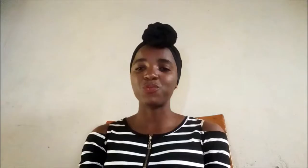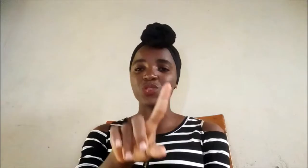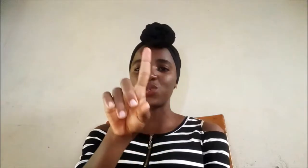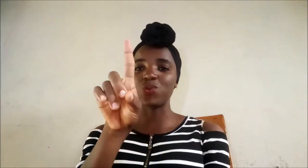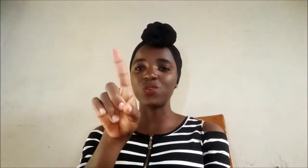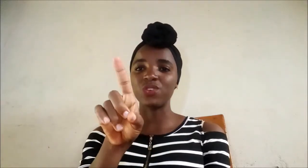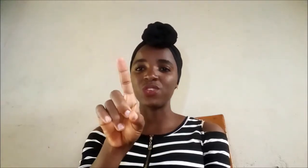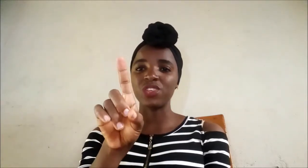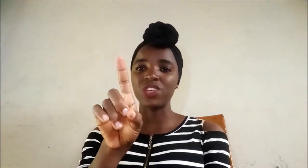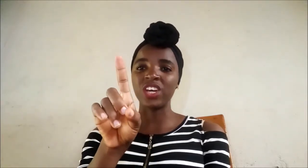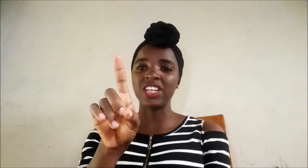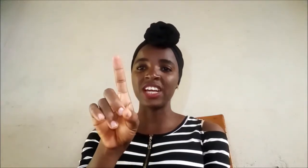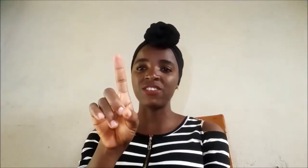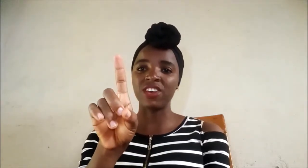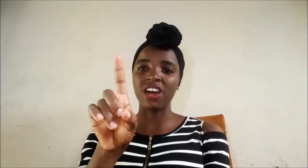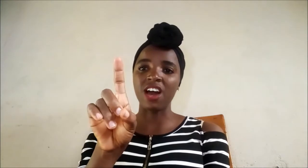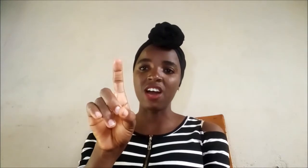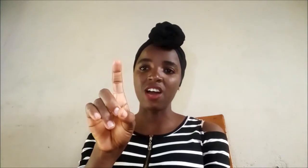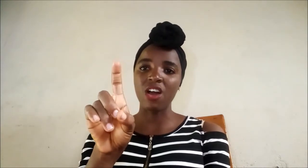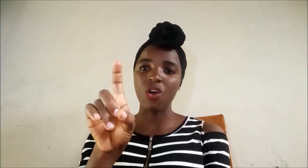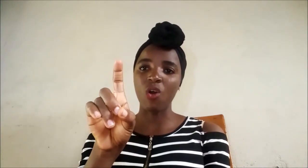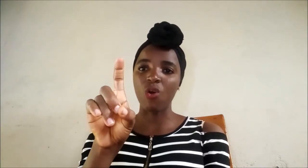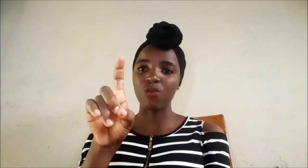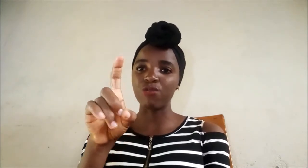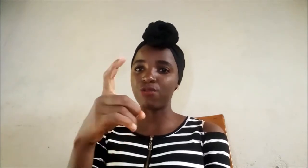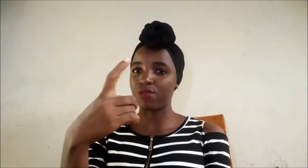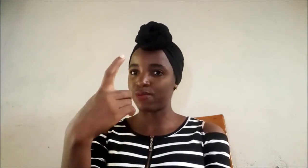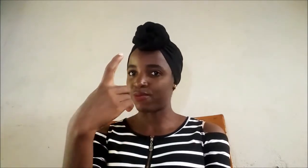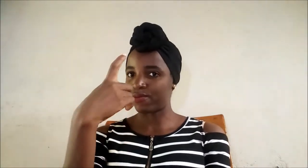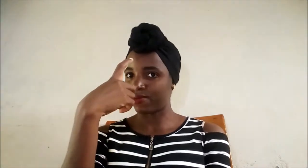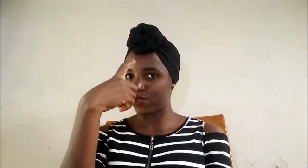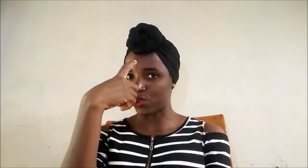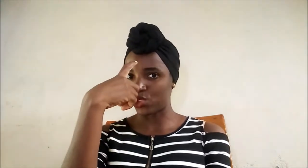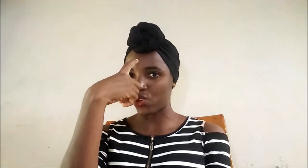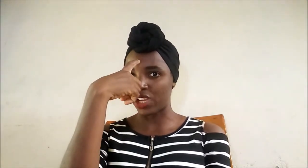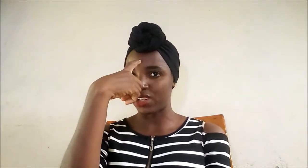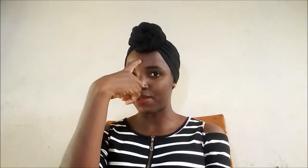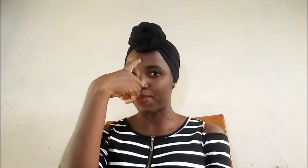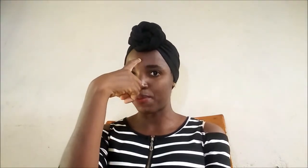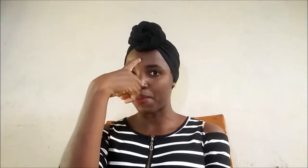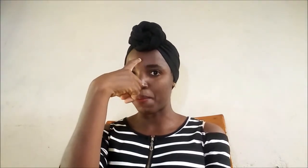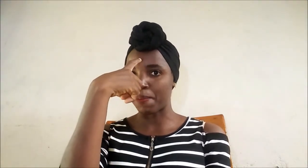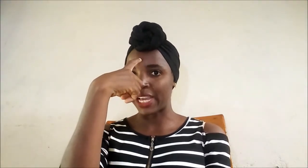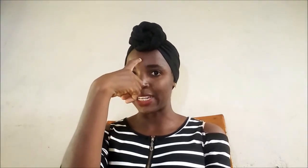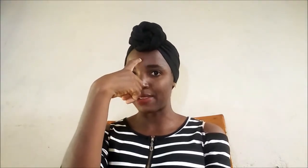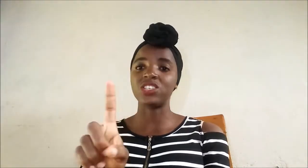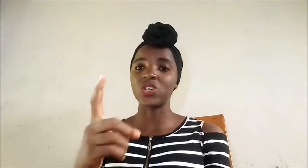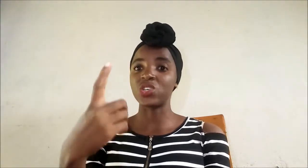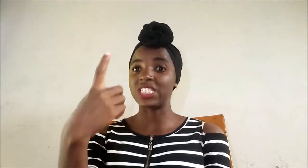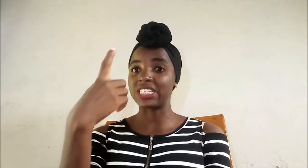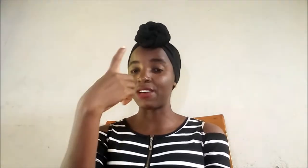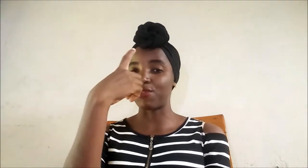So your index finger, cough, touch your head. Mind. It's also the sign for